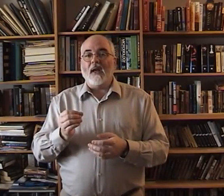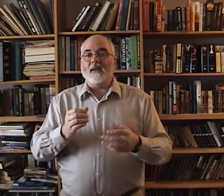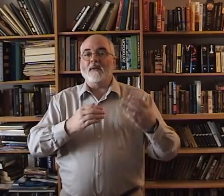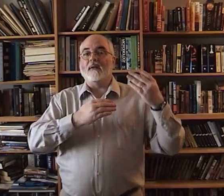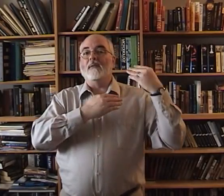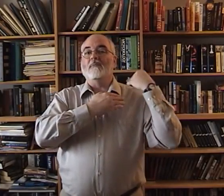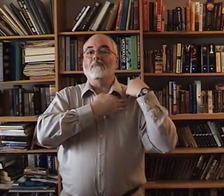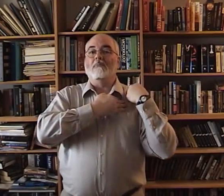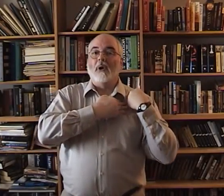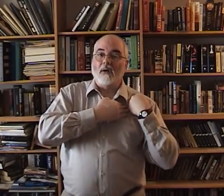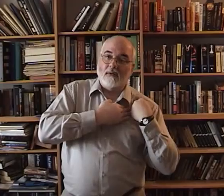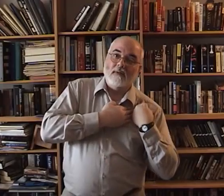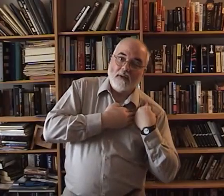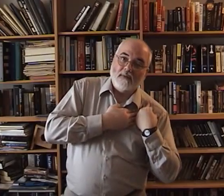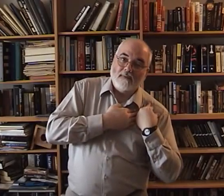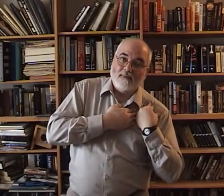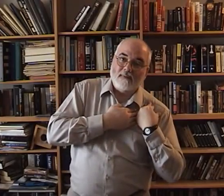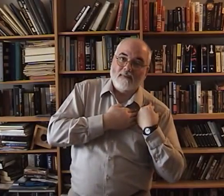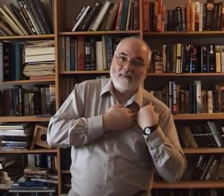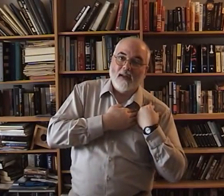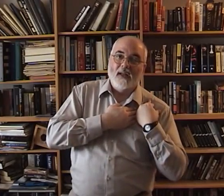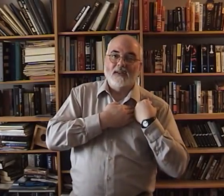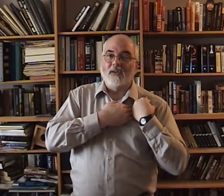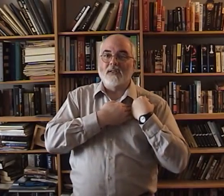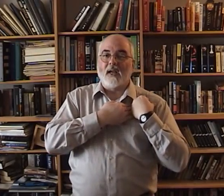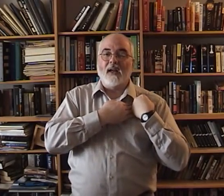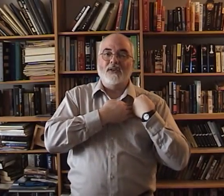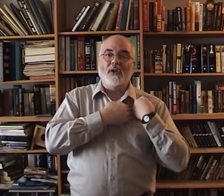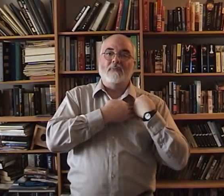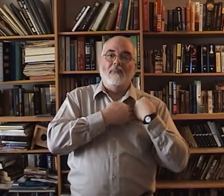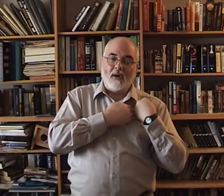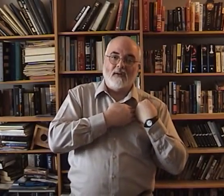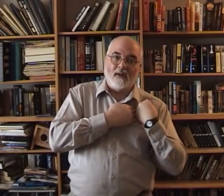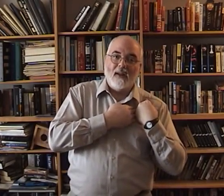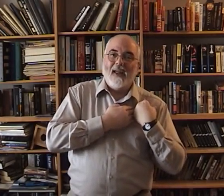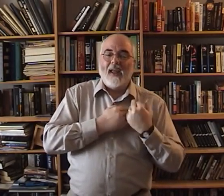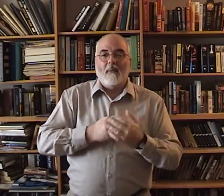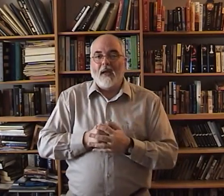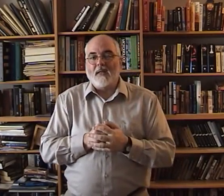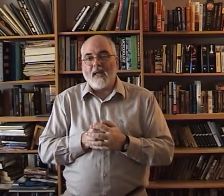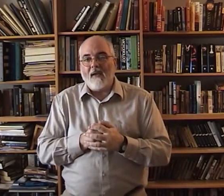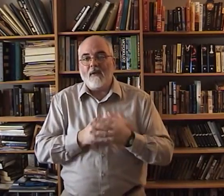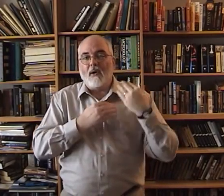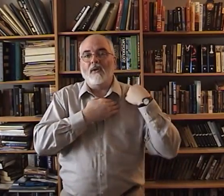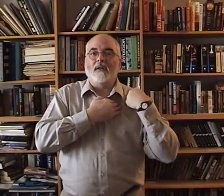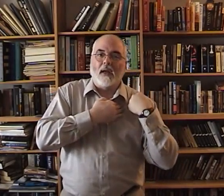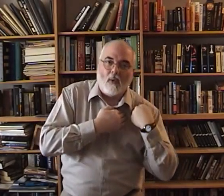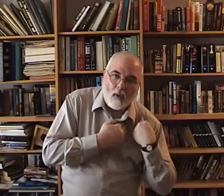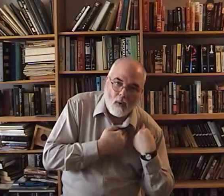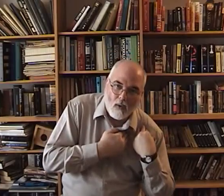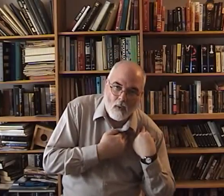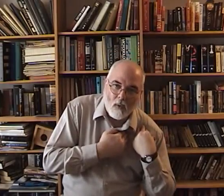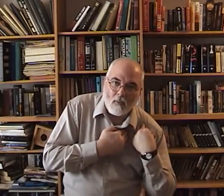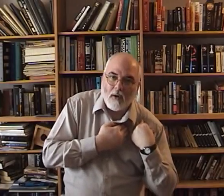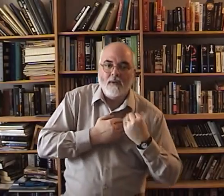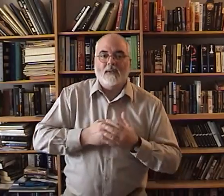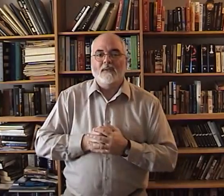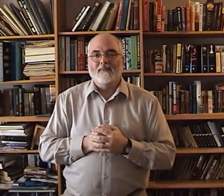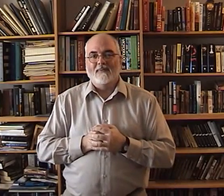laden, burdened. So the sign is just burdened. And because it's heavy burden, it's like, oh, burdened.